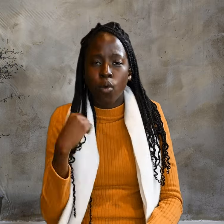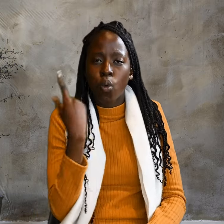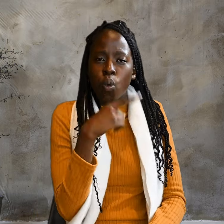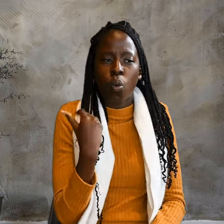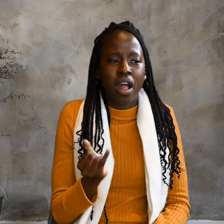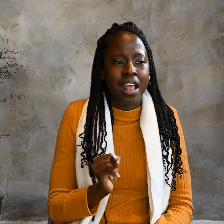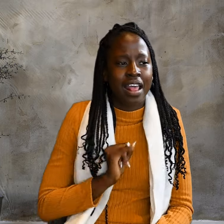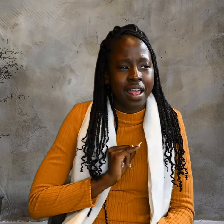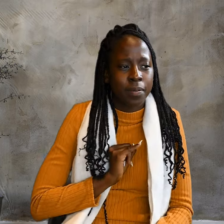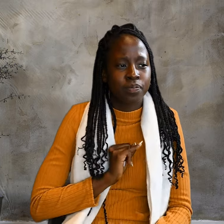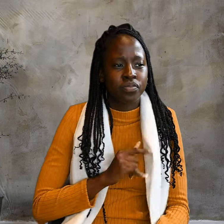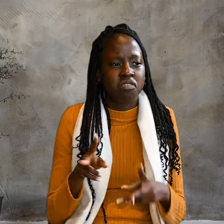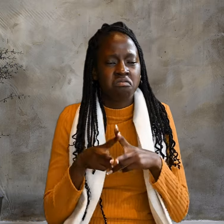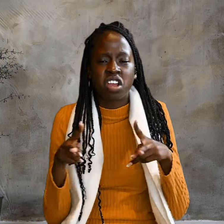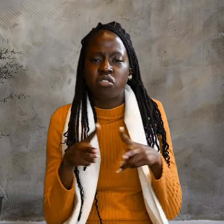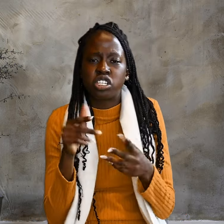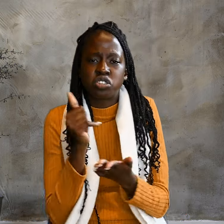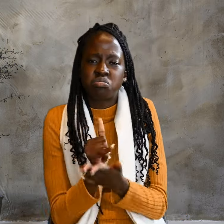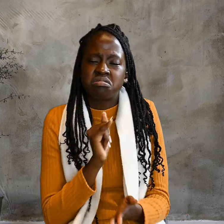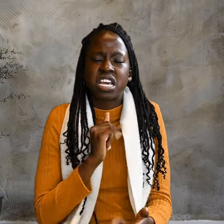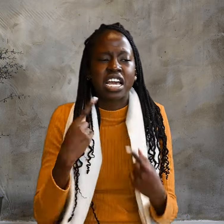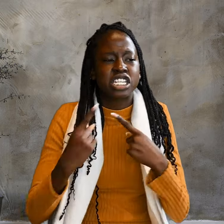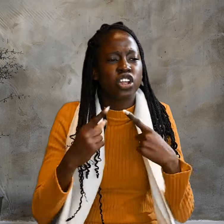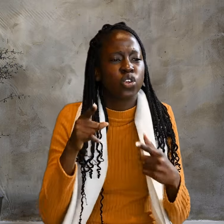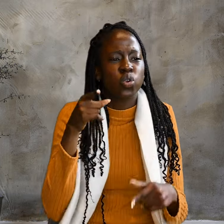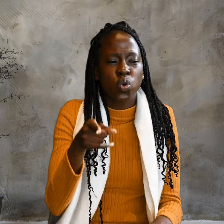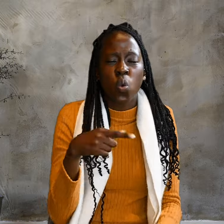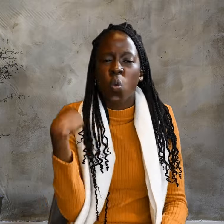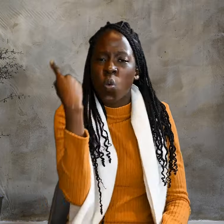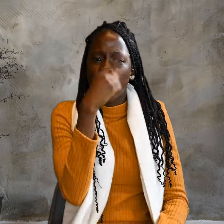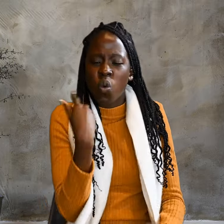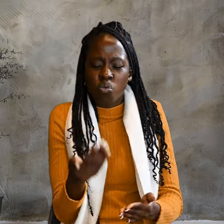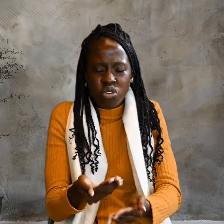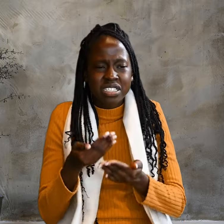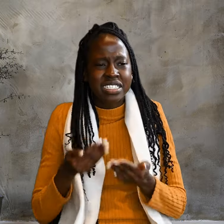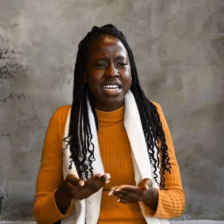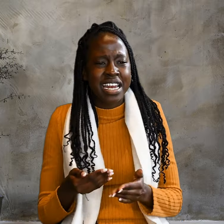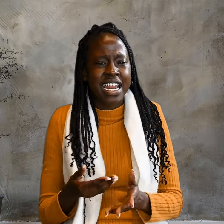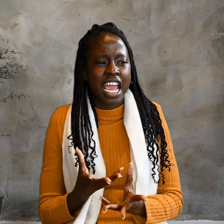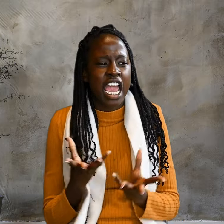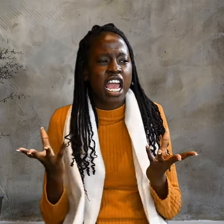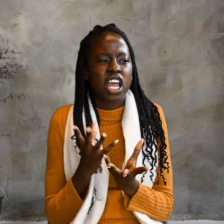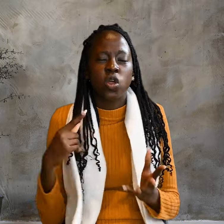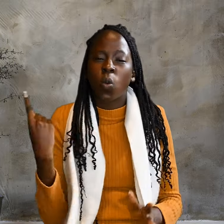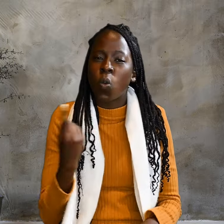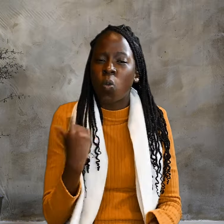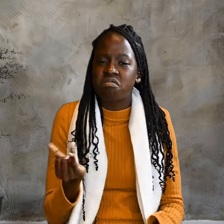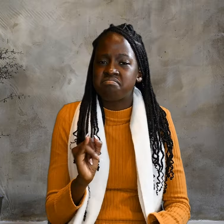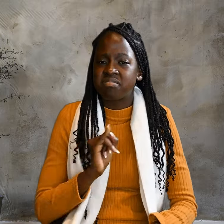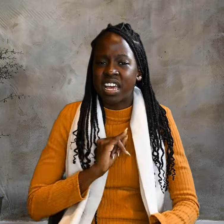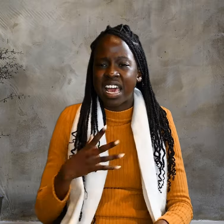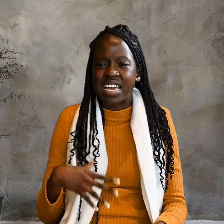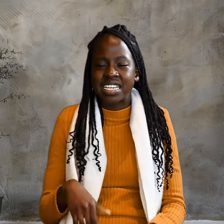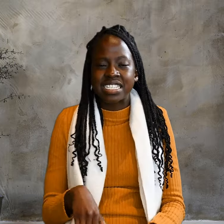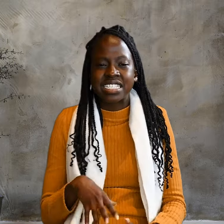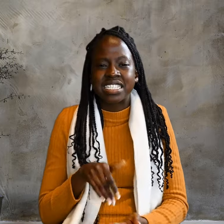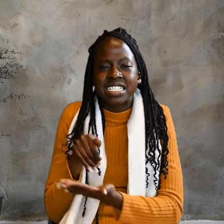Very truly I tell you, whoever accepts anyone I send accepts me,